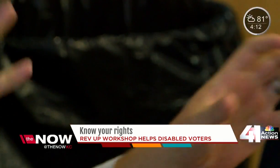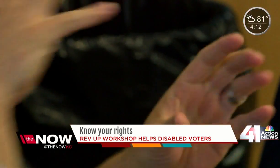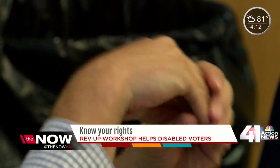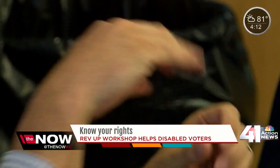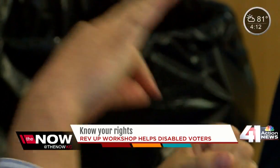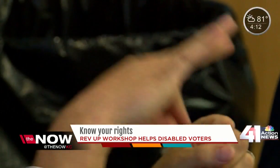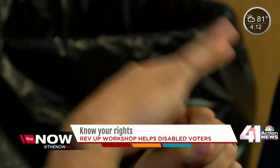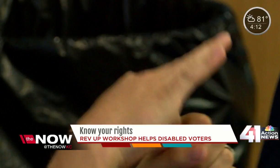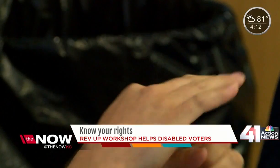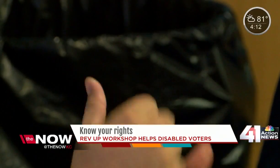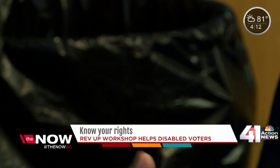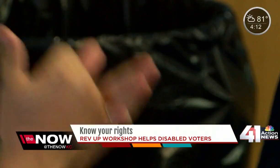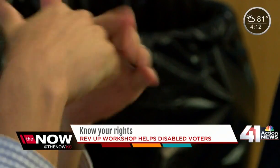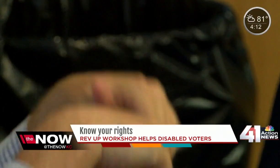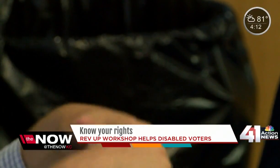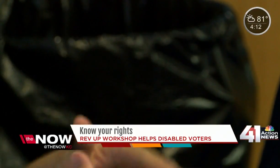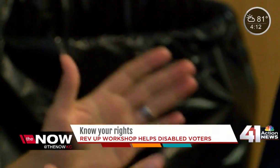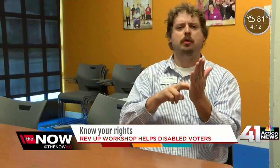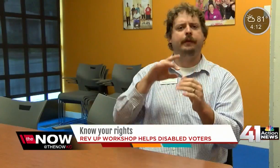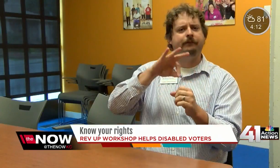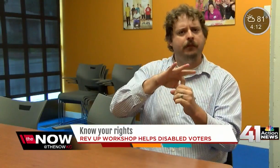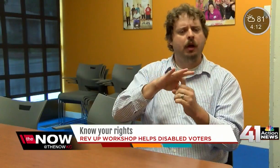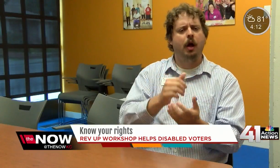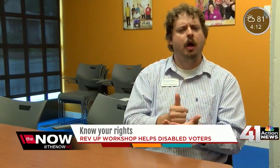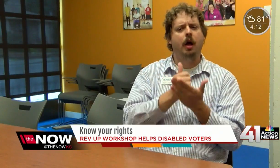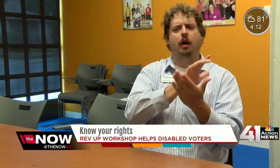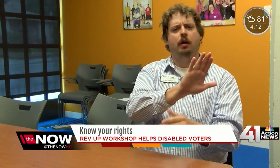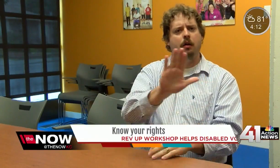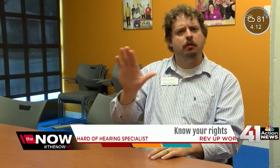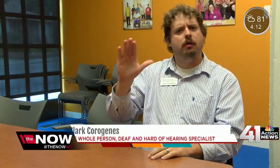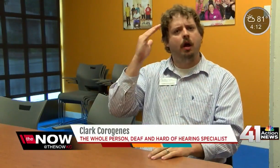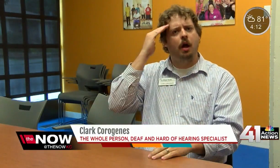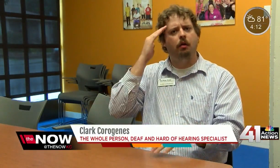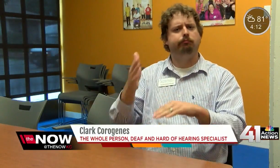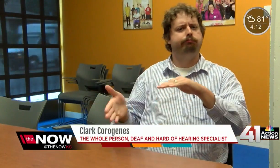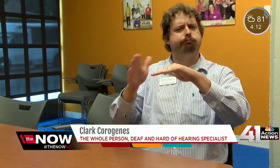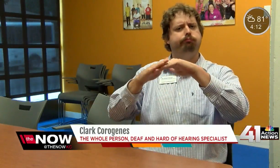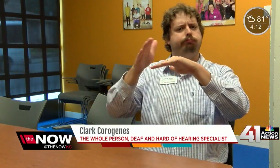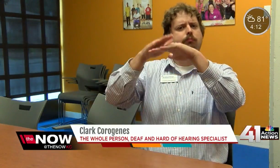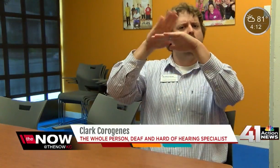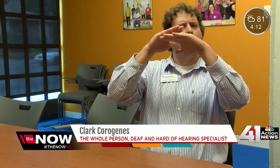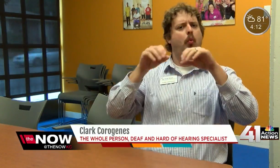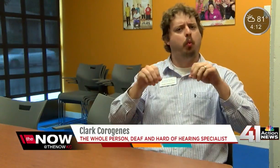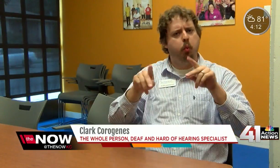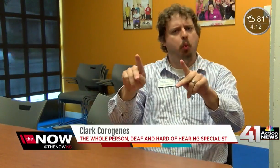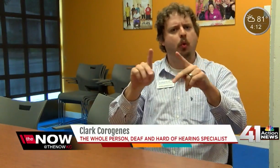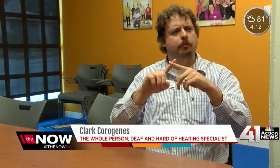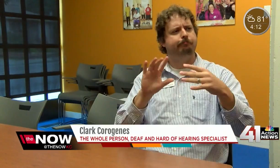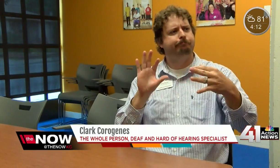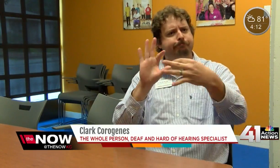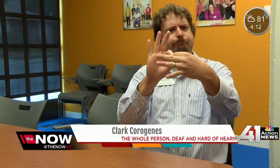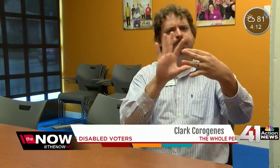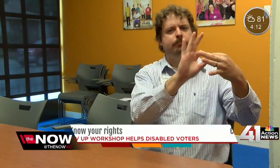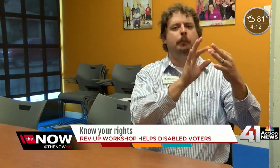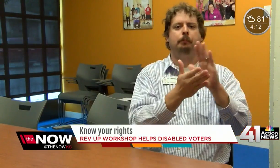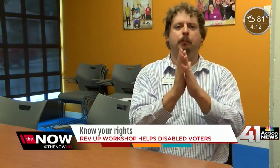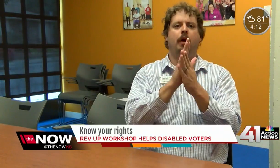to empower and educate the deaf and hard of hearing community and help them with the rules of voting and really let them gain